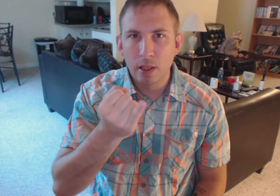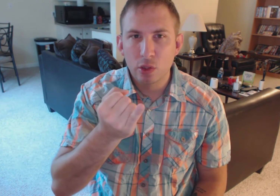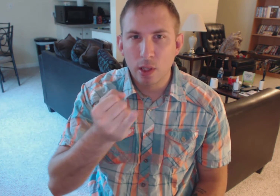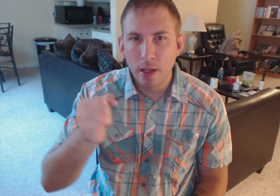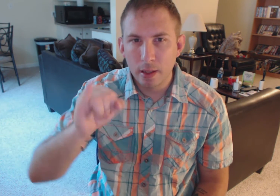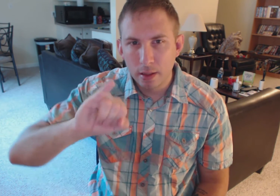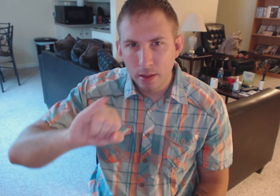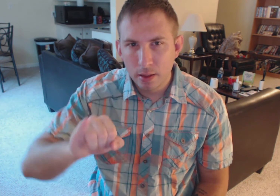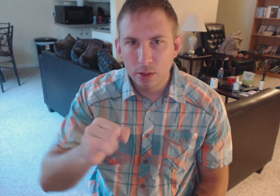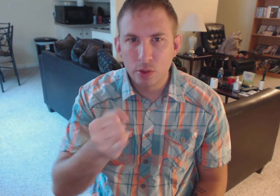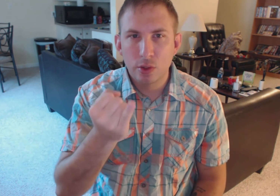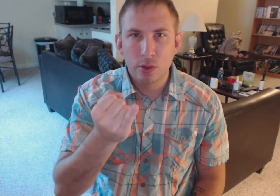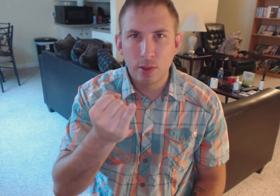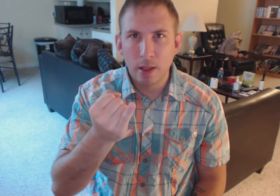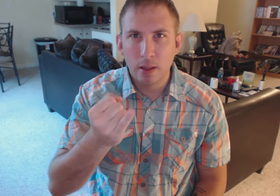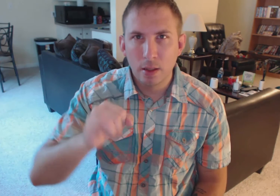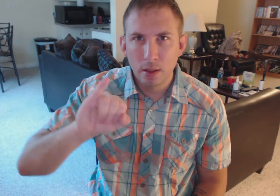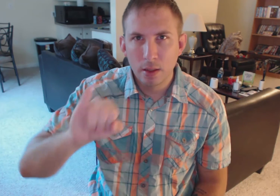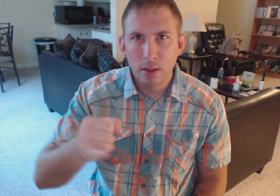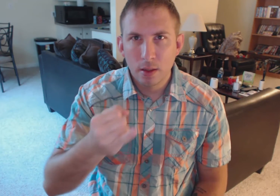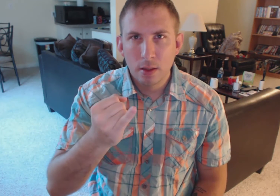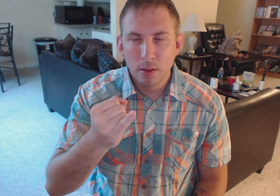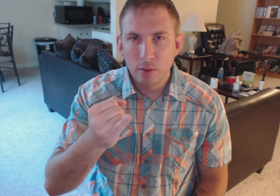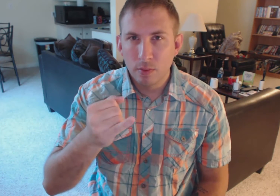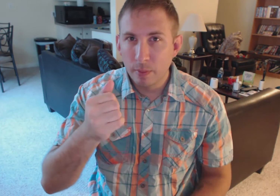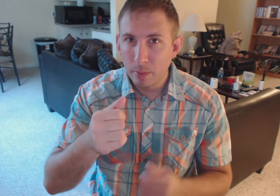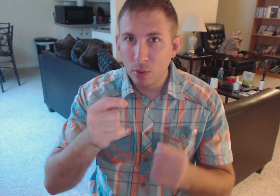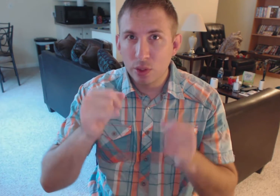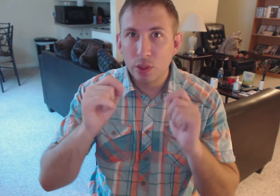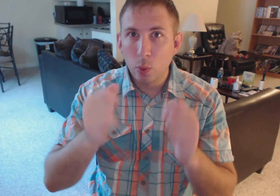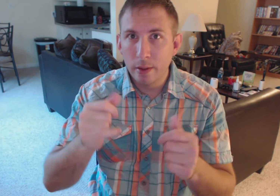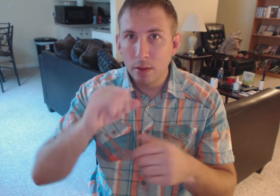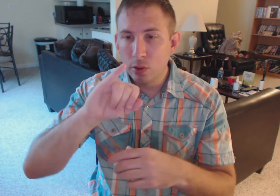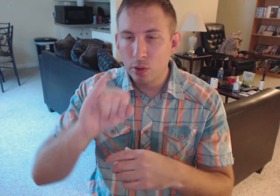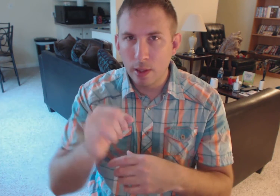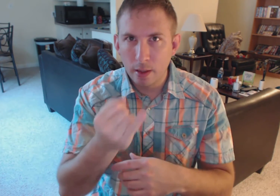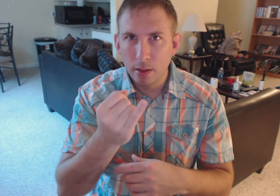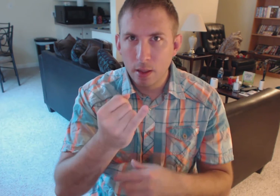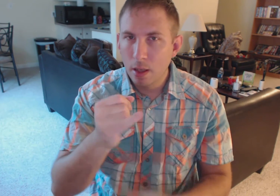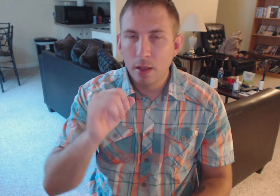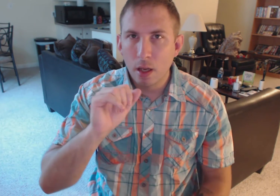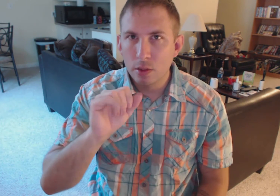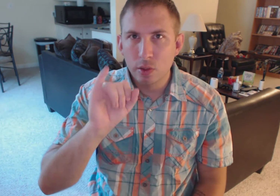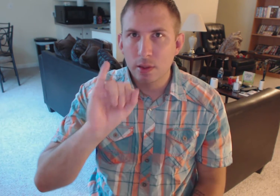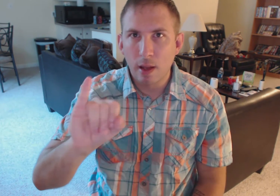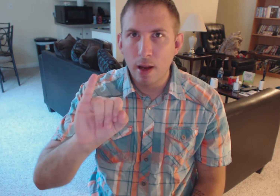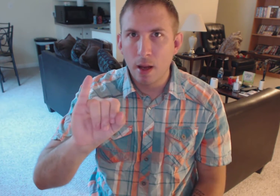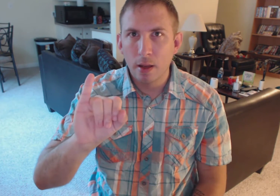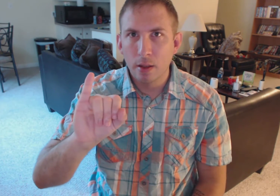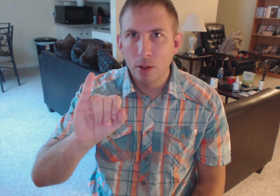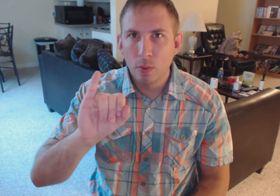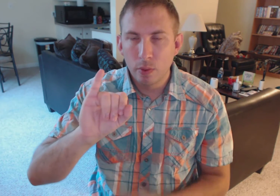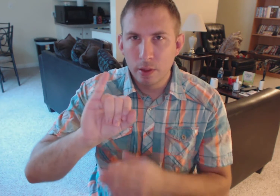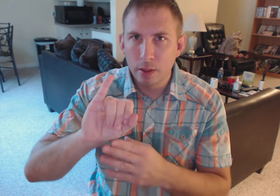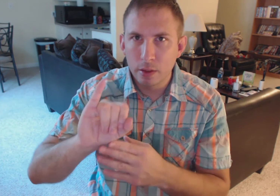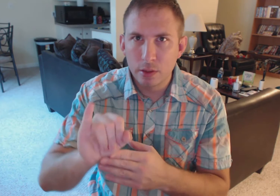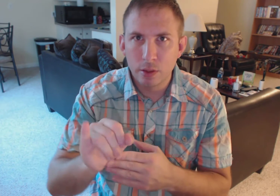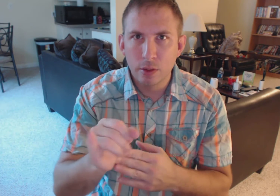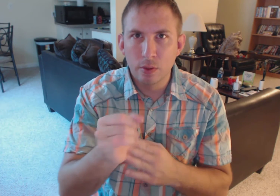make a J. J. Remember, just quit J, not just I. When you continue